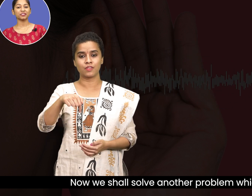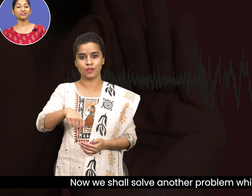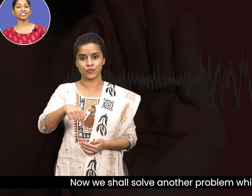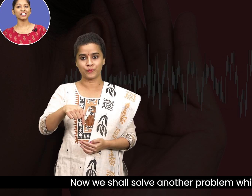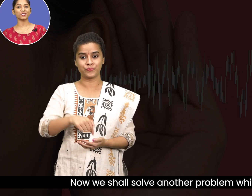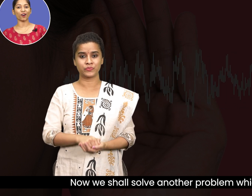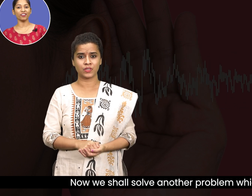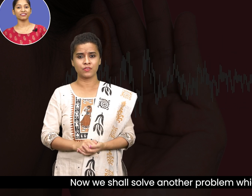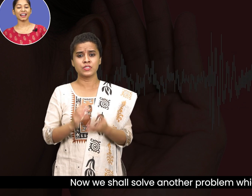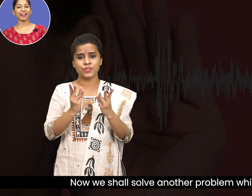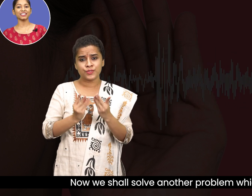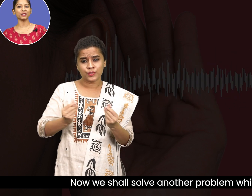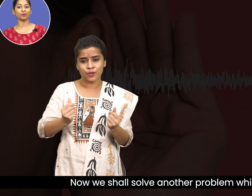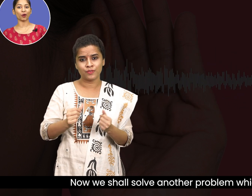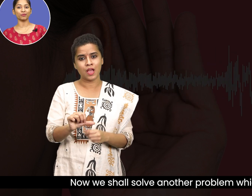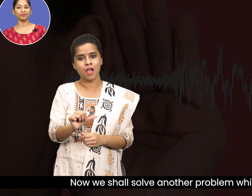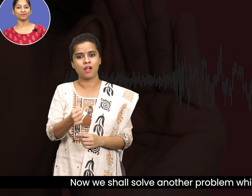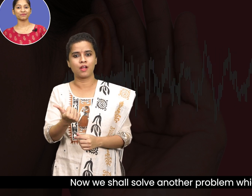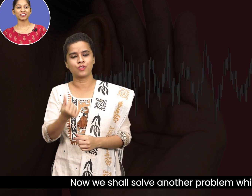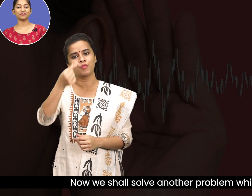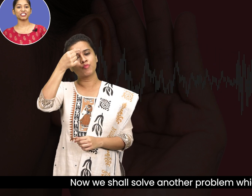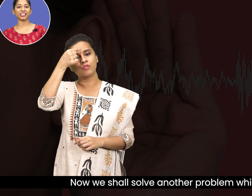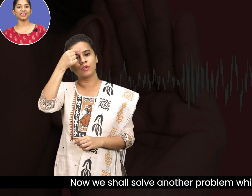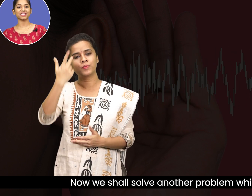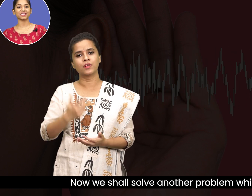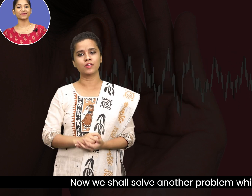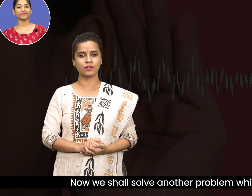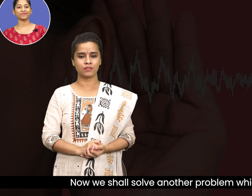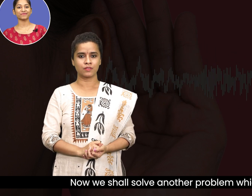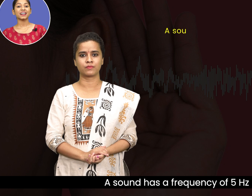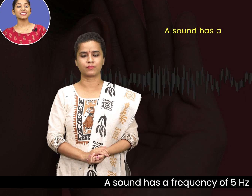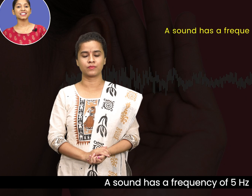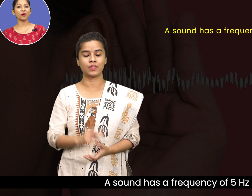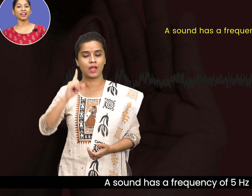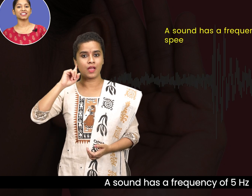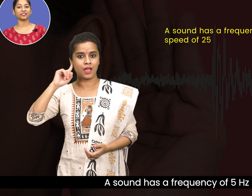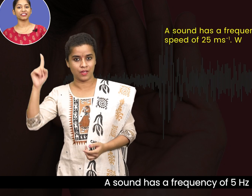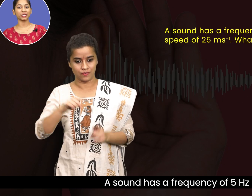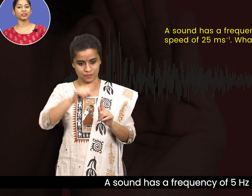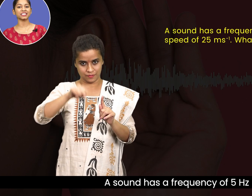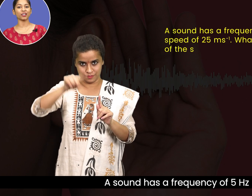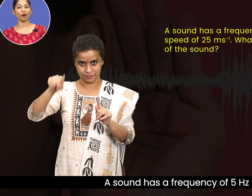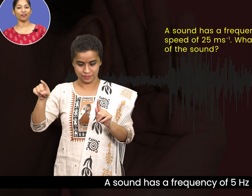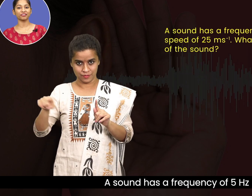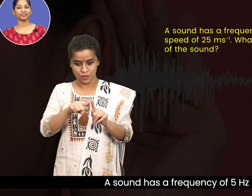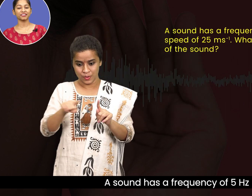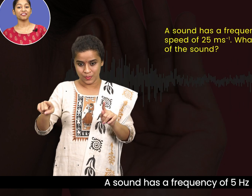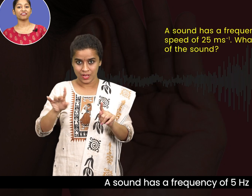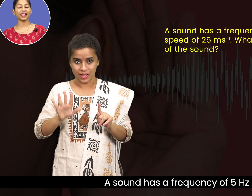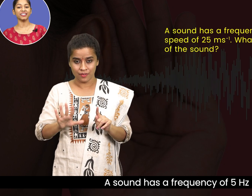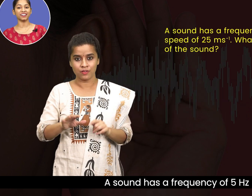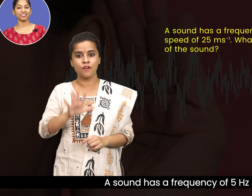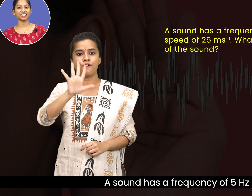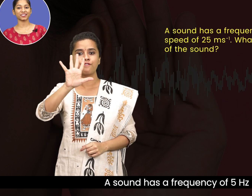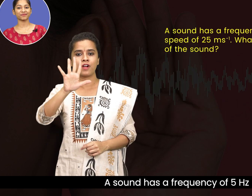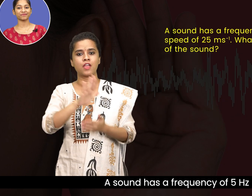Now, we shall solve another problem, which is a sound has a frequency of